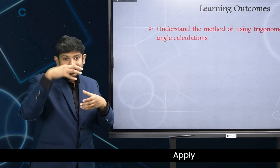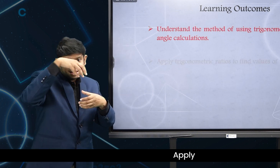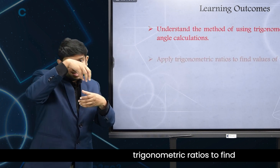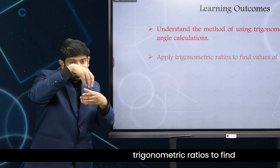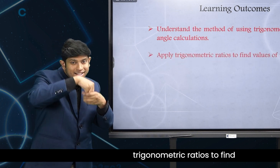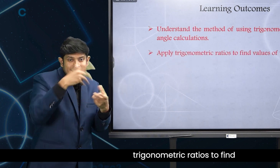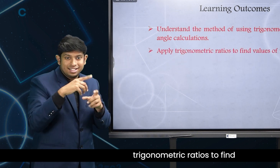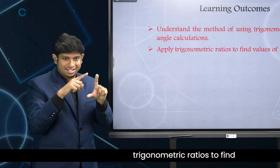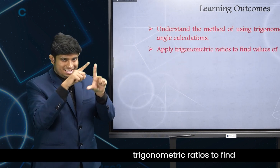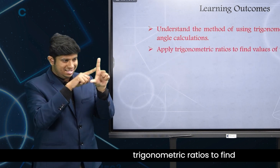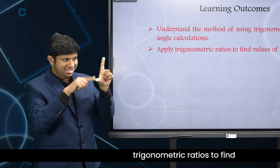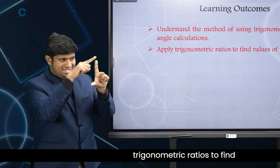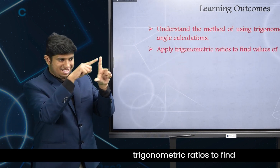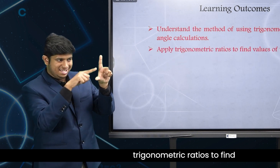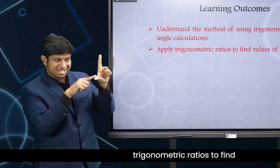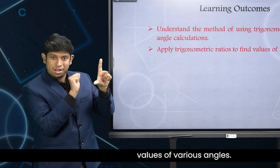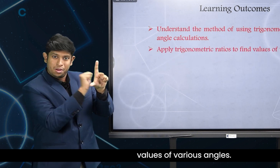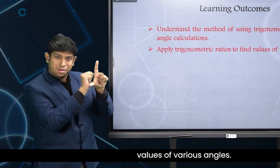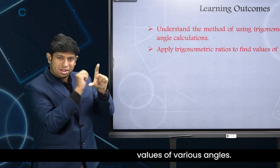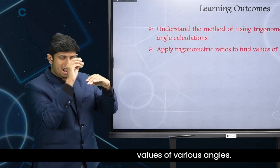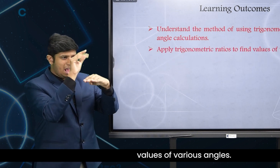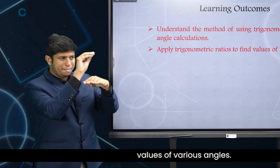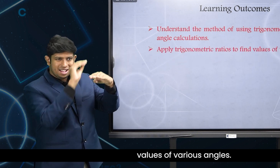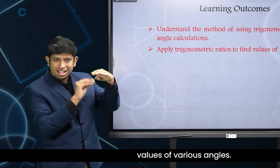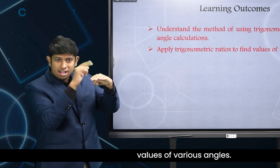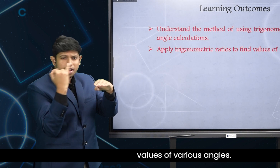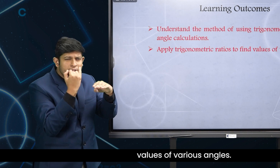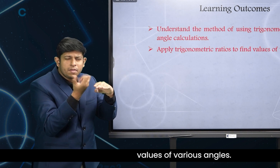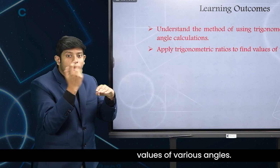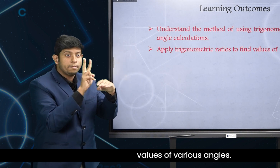apply trigonometric ratios to find values of various angles,